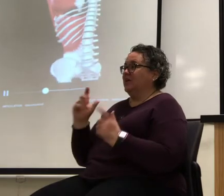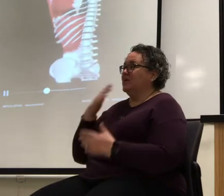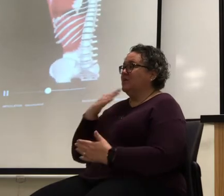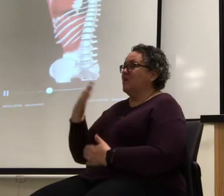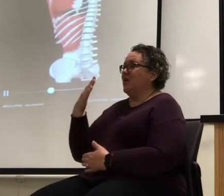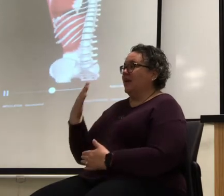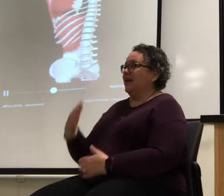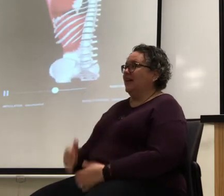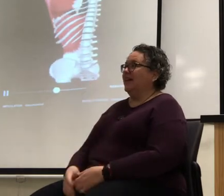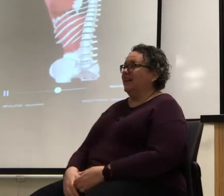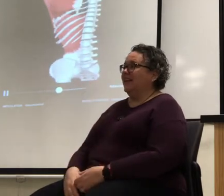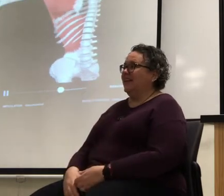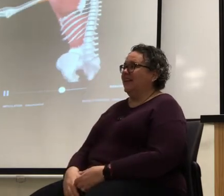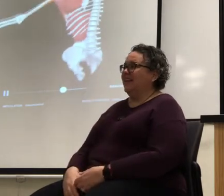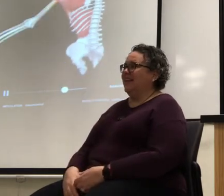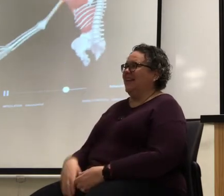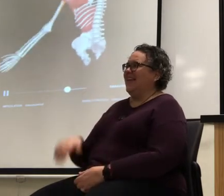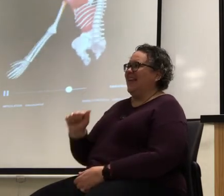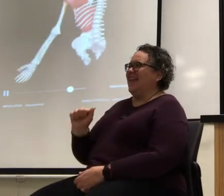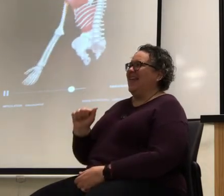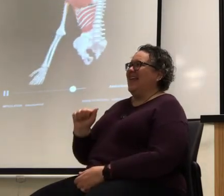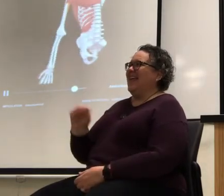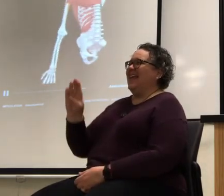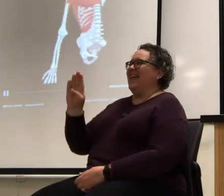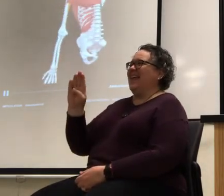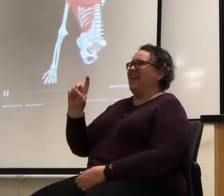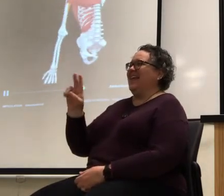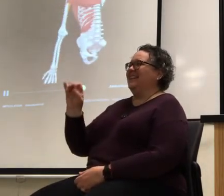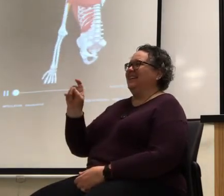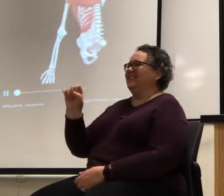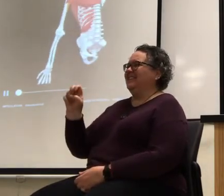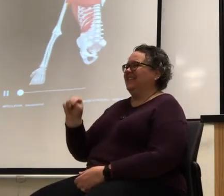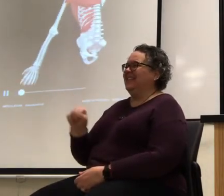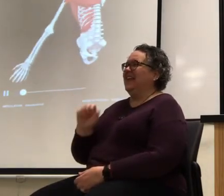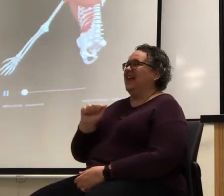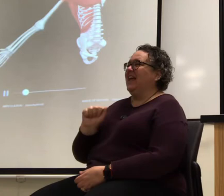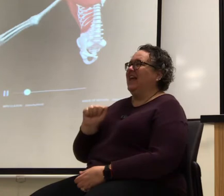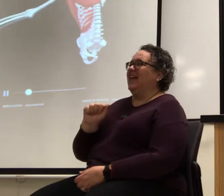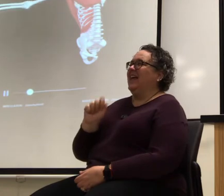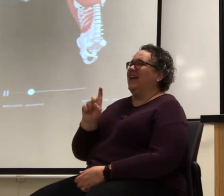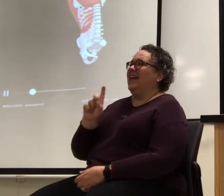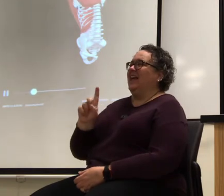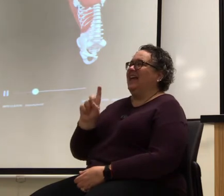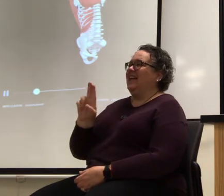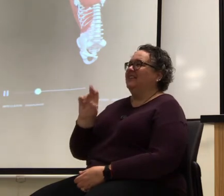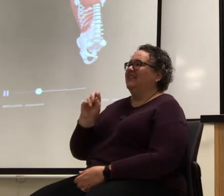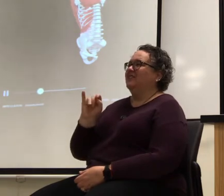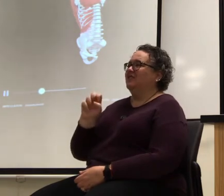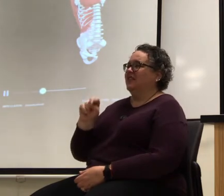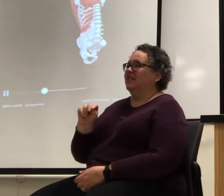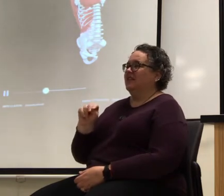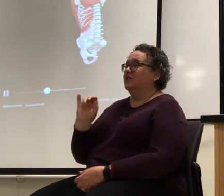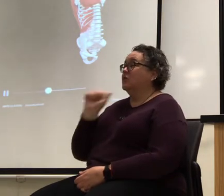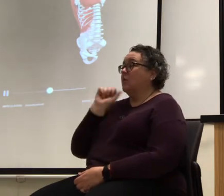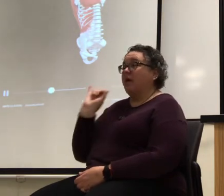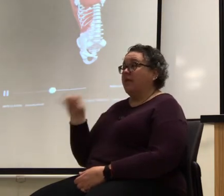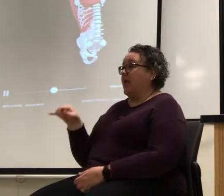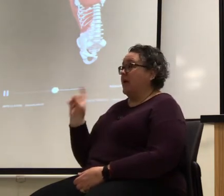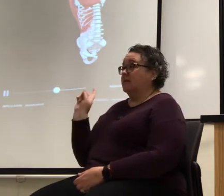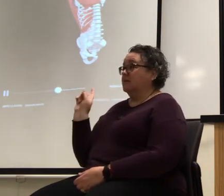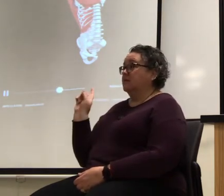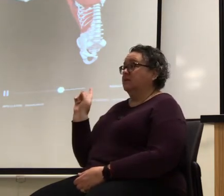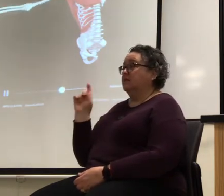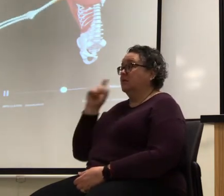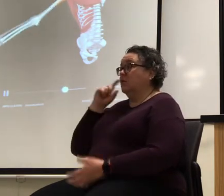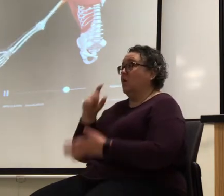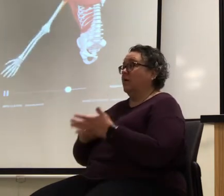That's abduction. That's adduction right there. So not that.